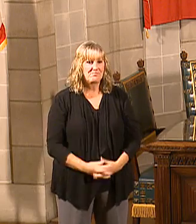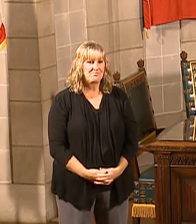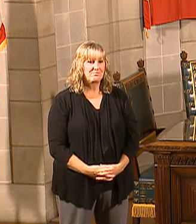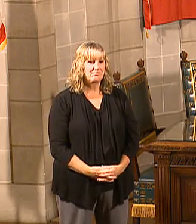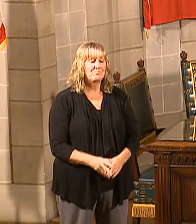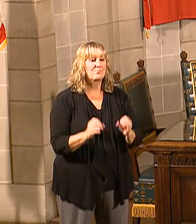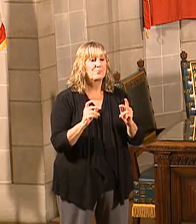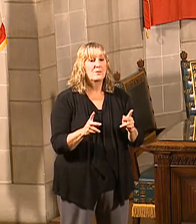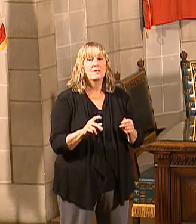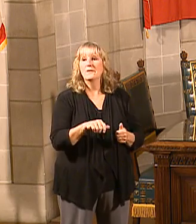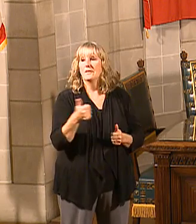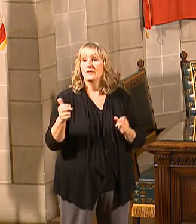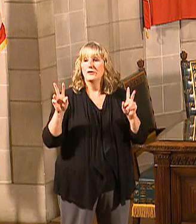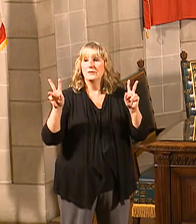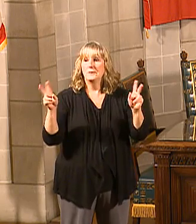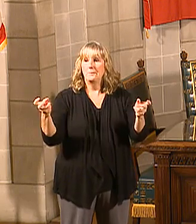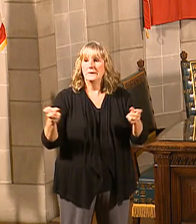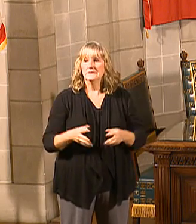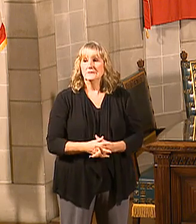All right, other topics.